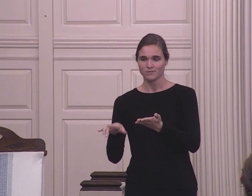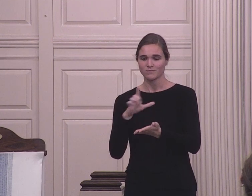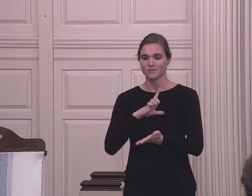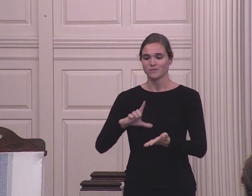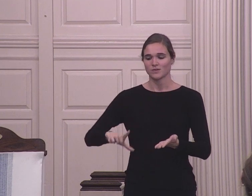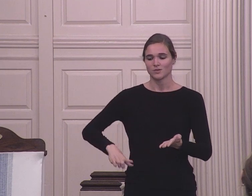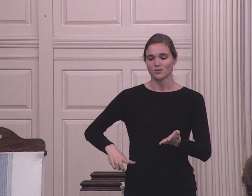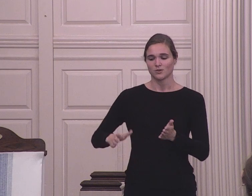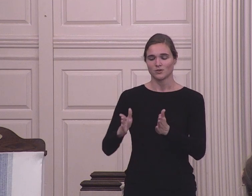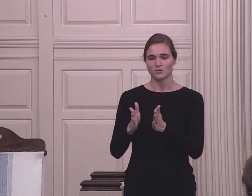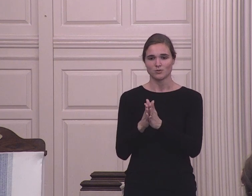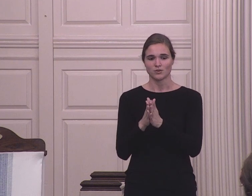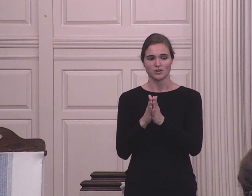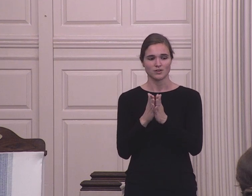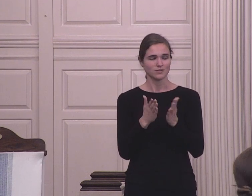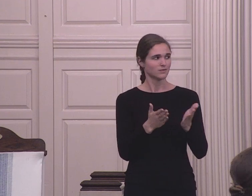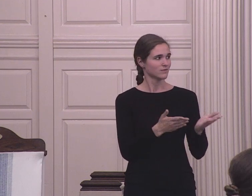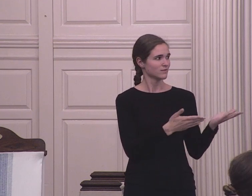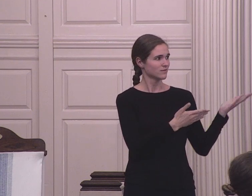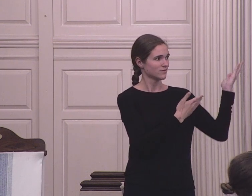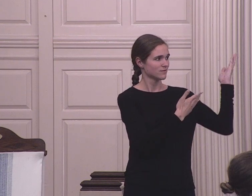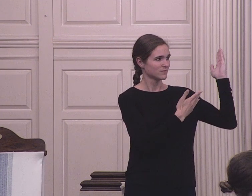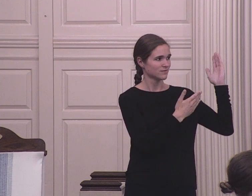We pray to the Lord.